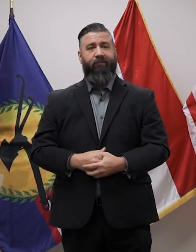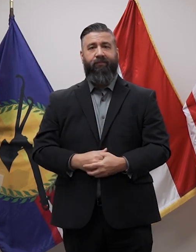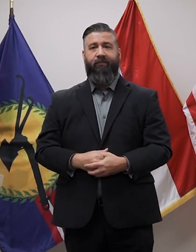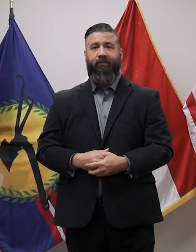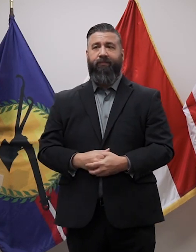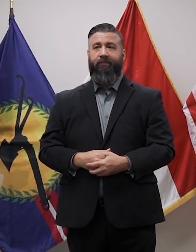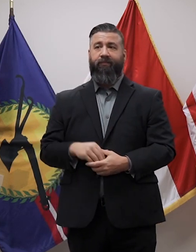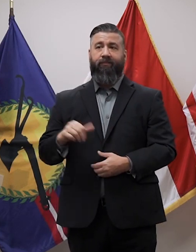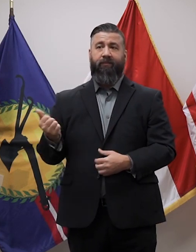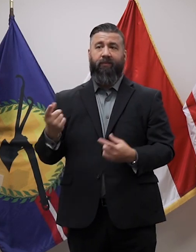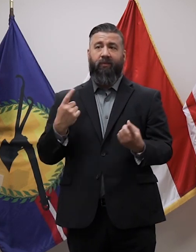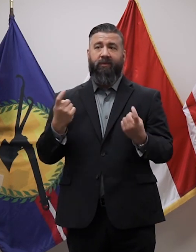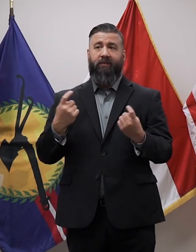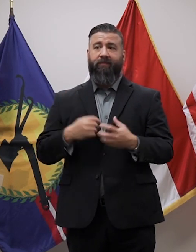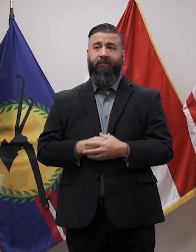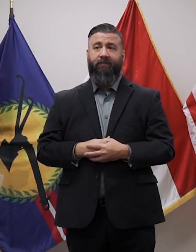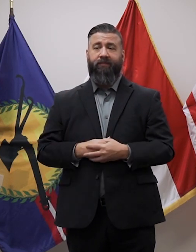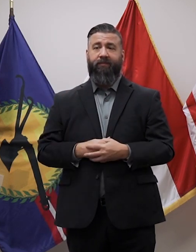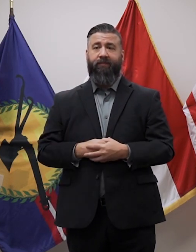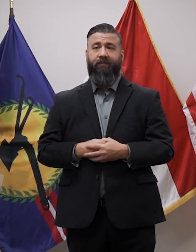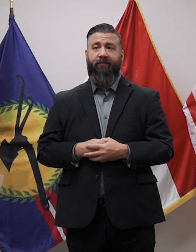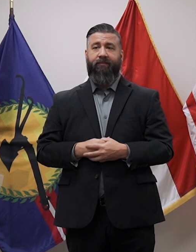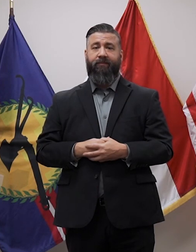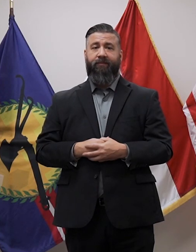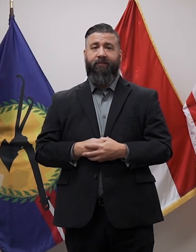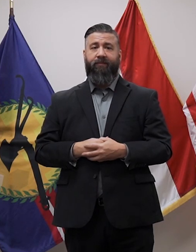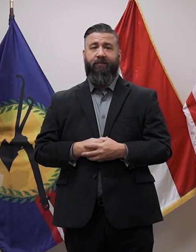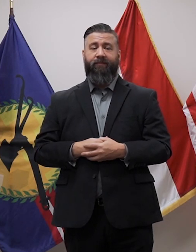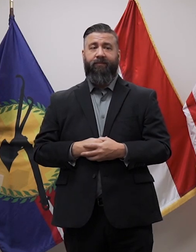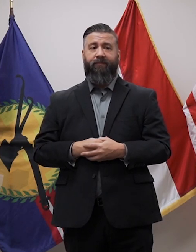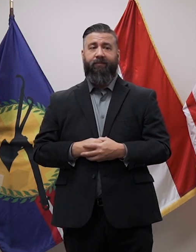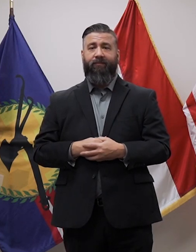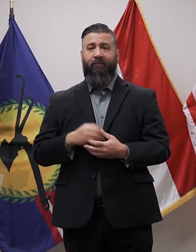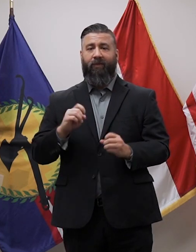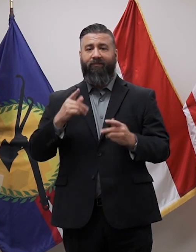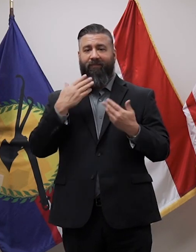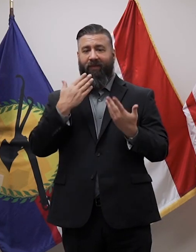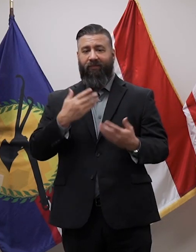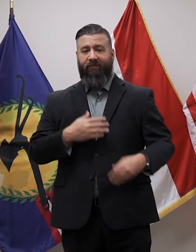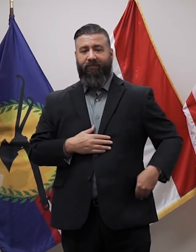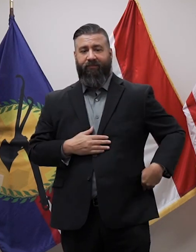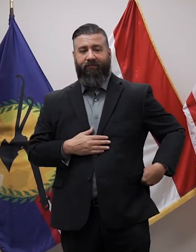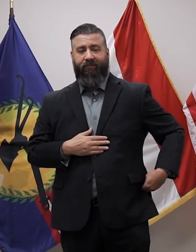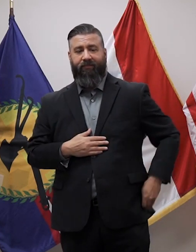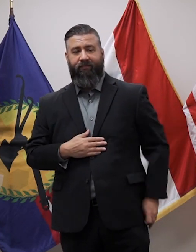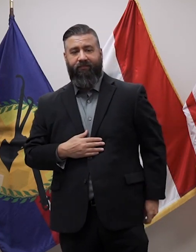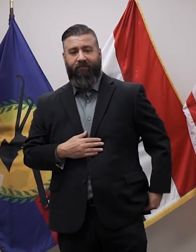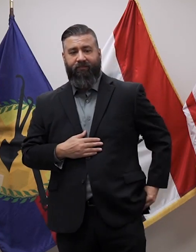Anybody else? Thank you. Okay, thanks.